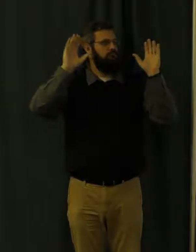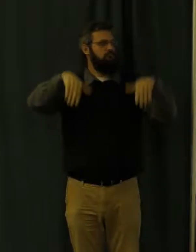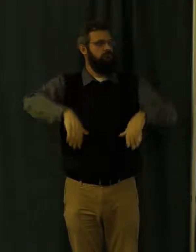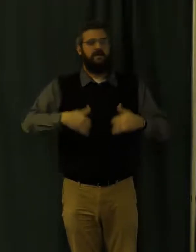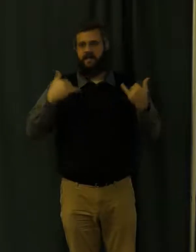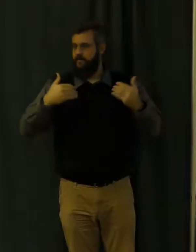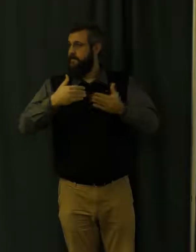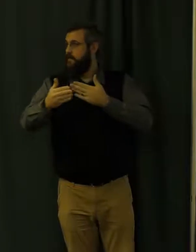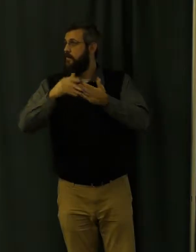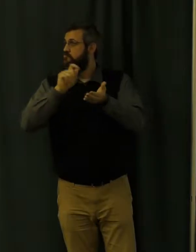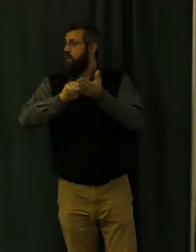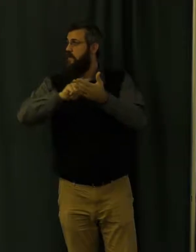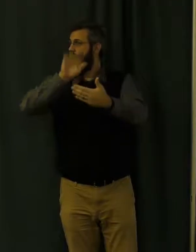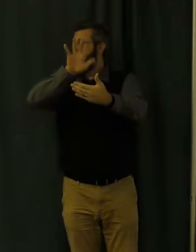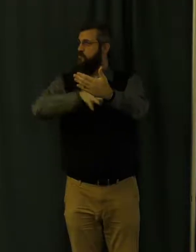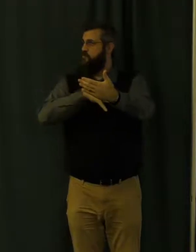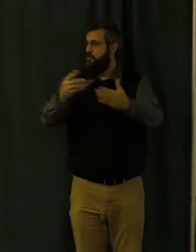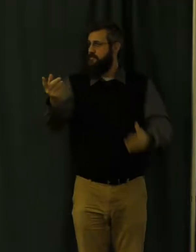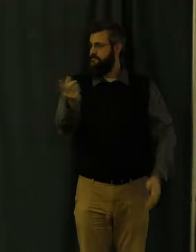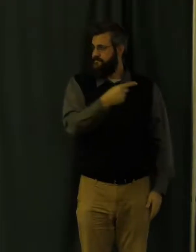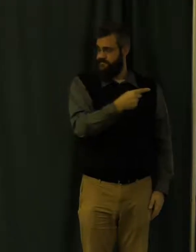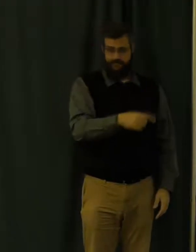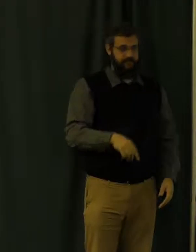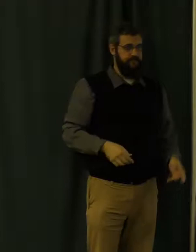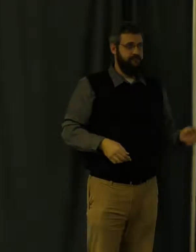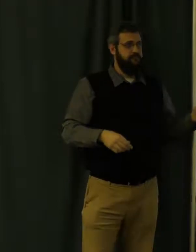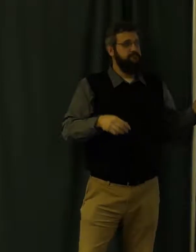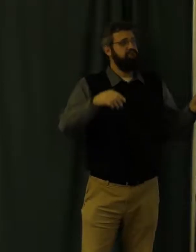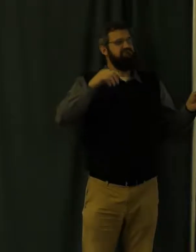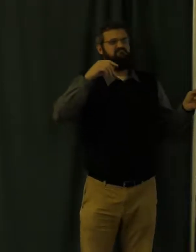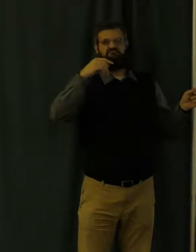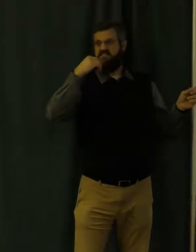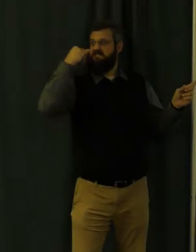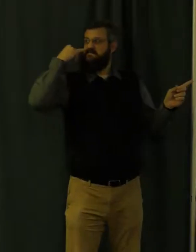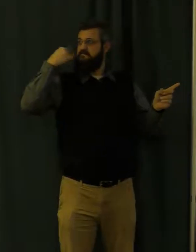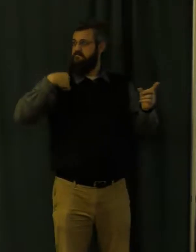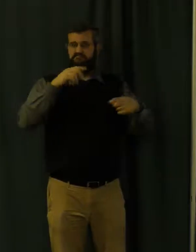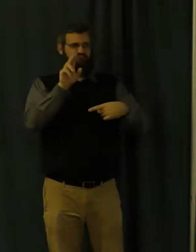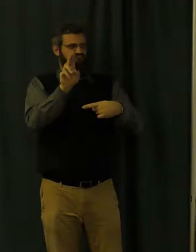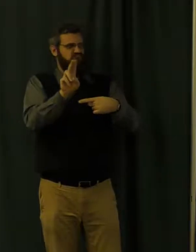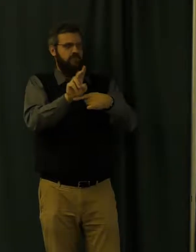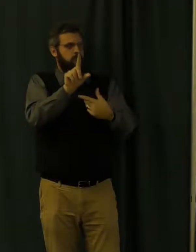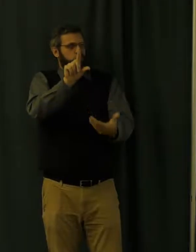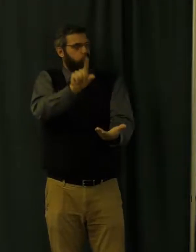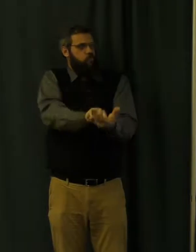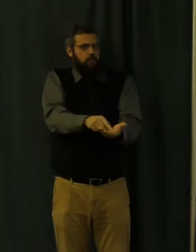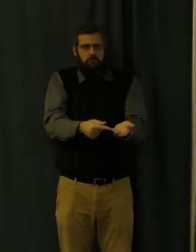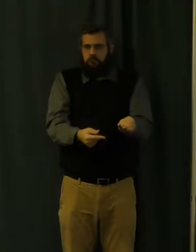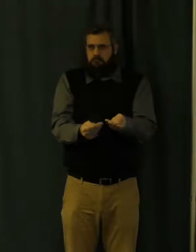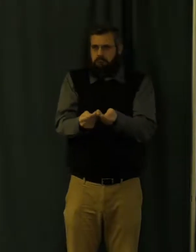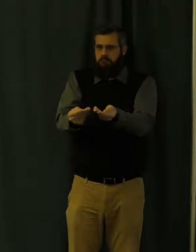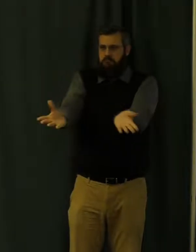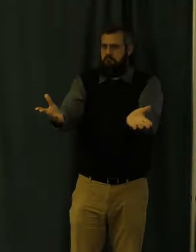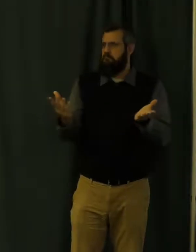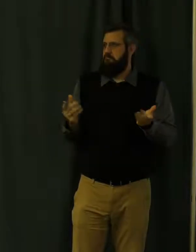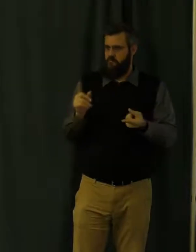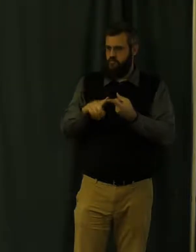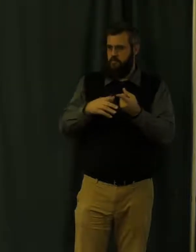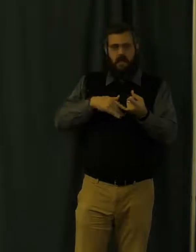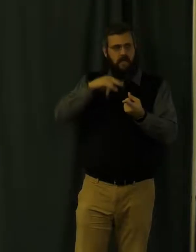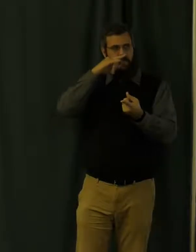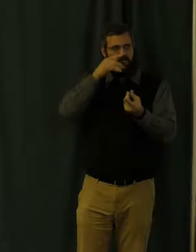this writing rubric. Now, if I just wanted to use this rubric, if I just wanted to print it and hand it off to my